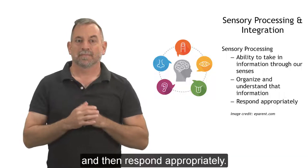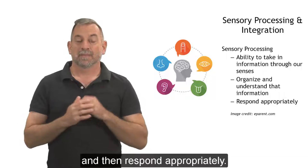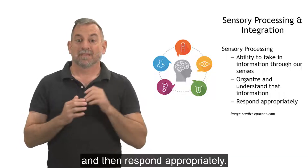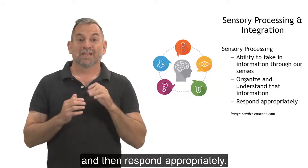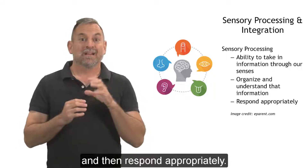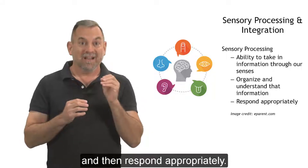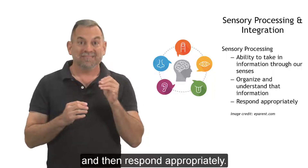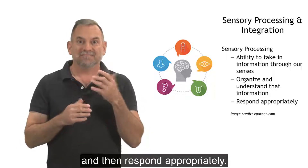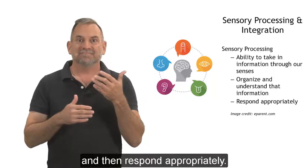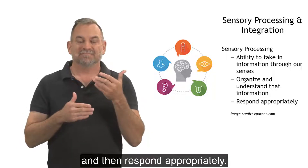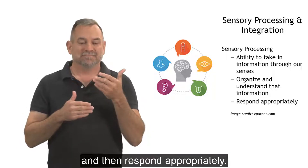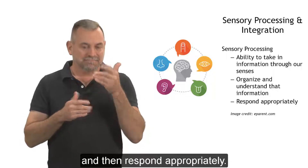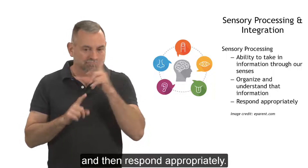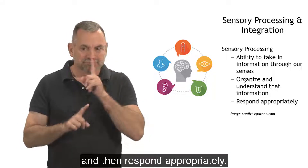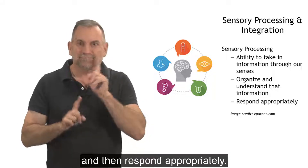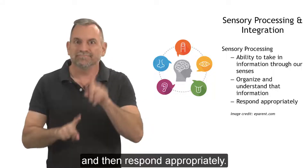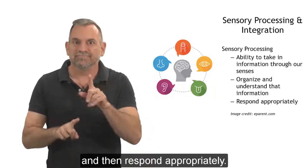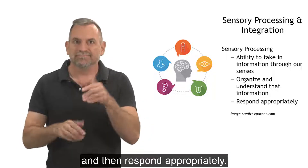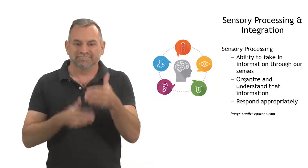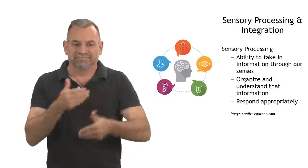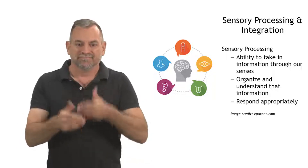and then respond appropriately.